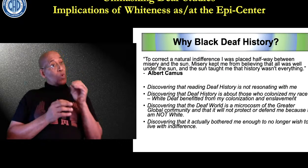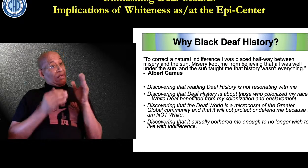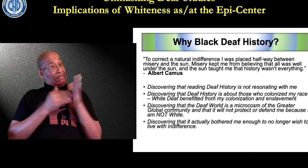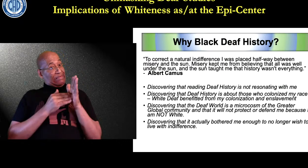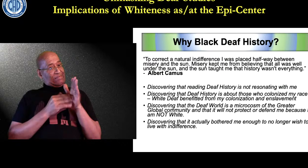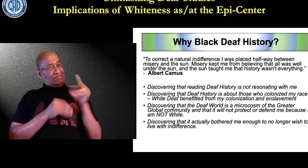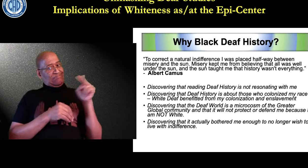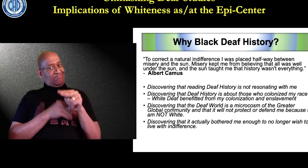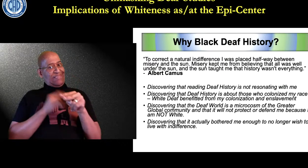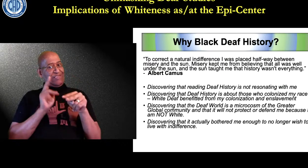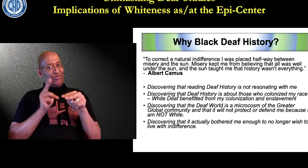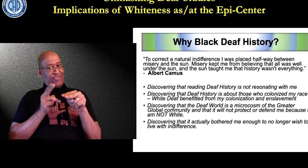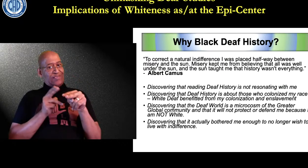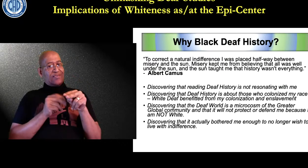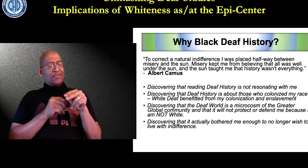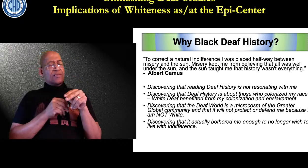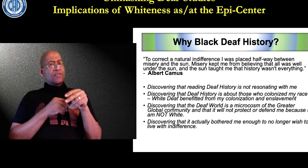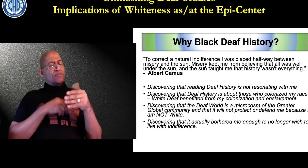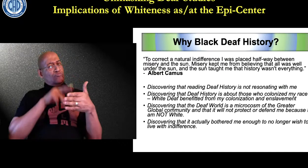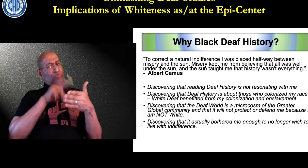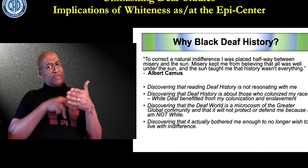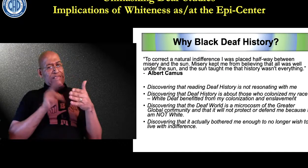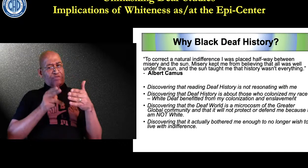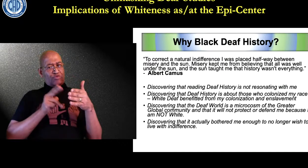Not everything is good under the sun.